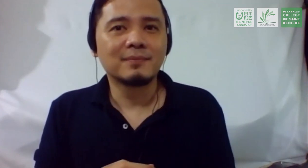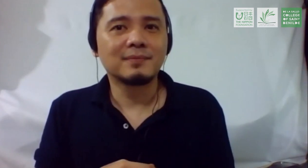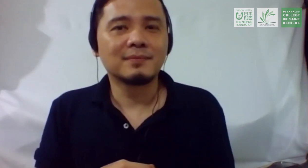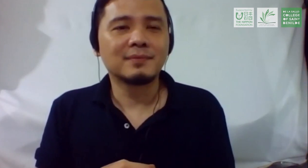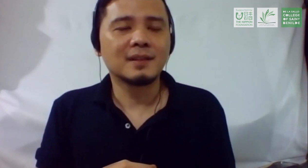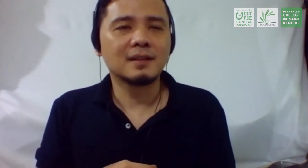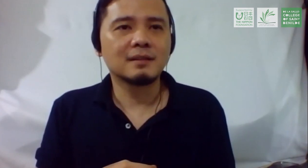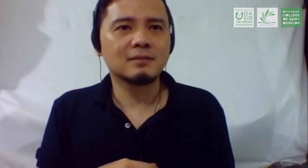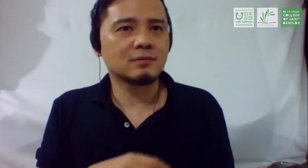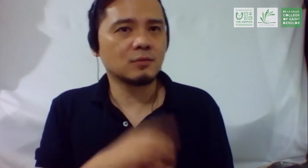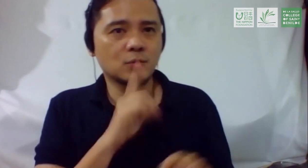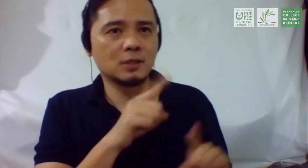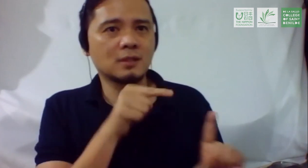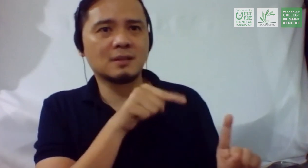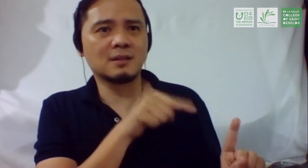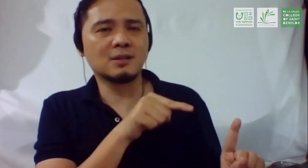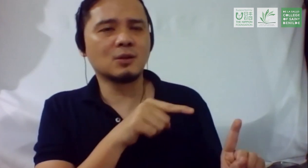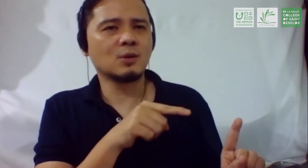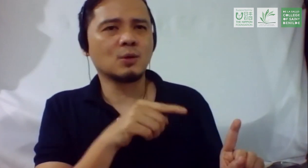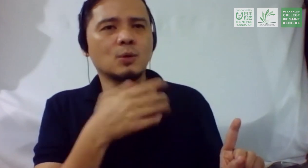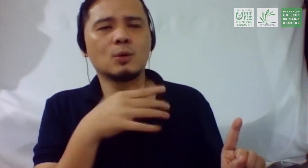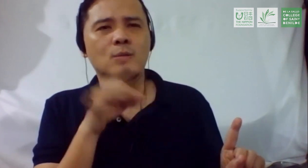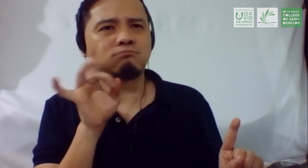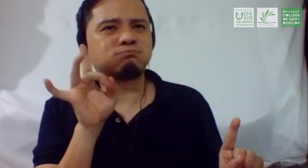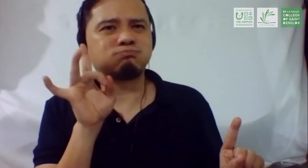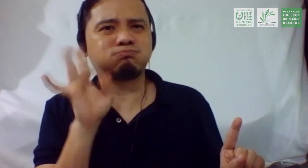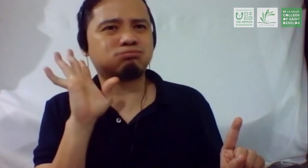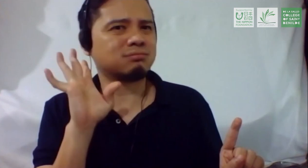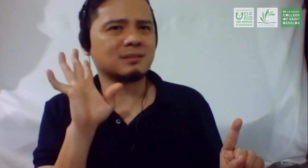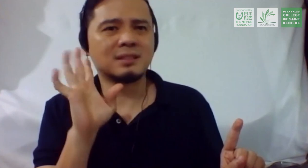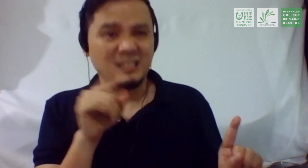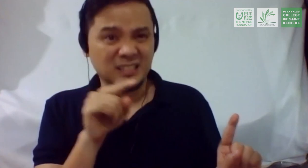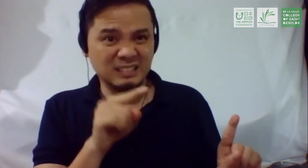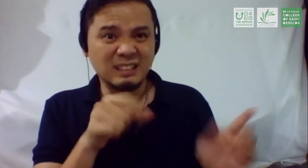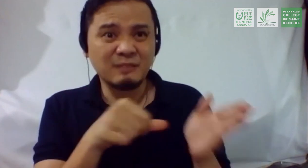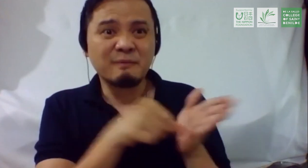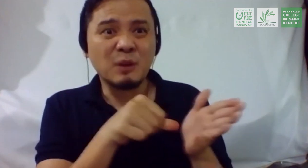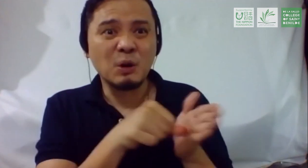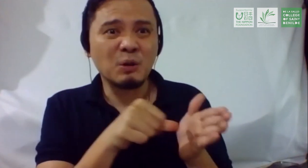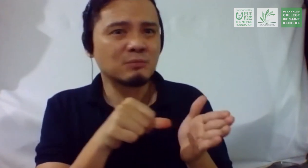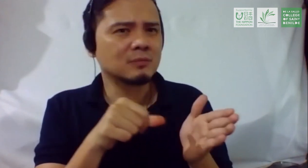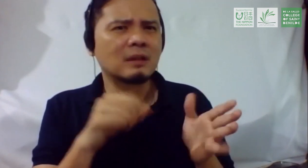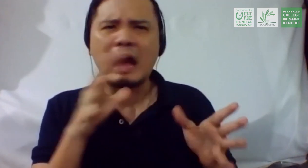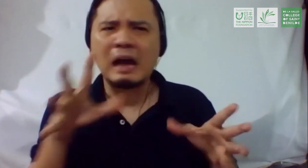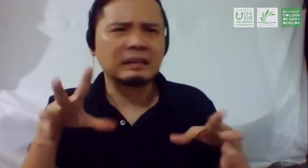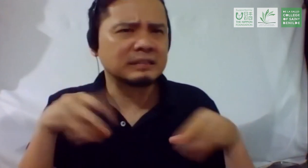really not accepting the election, and I'm afraid there's going to be violence. So